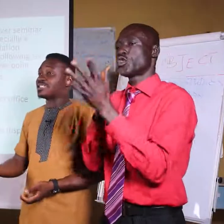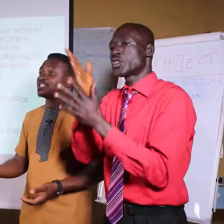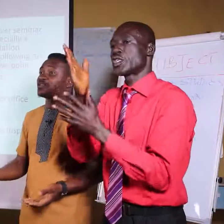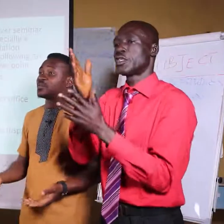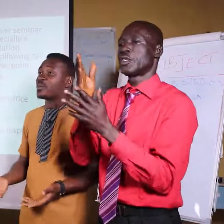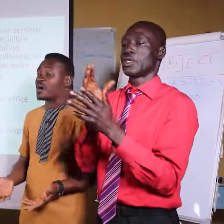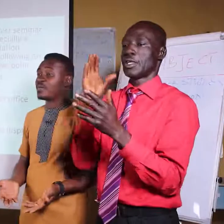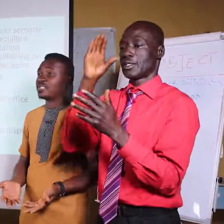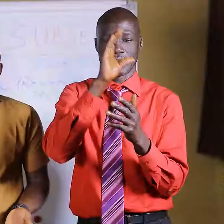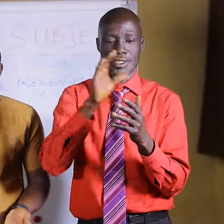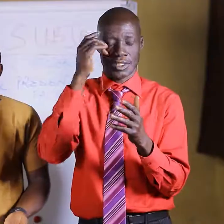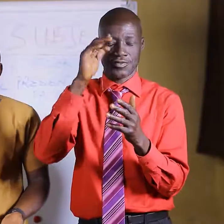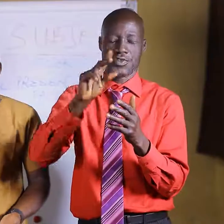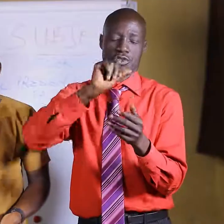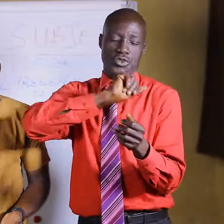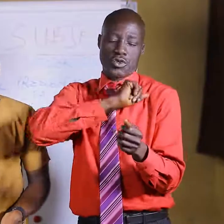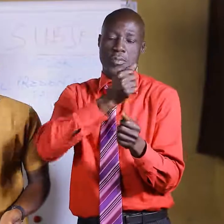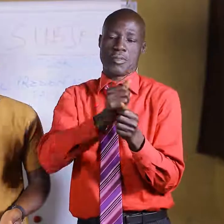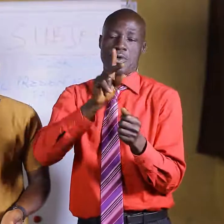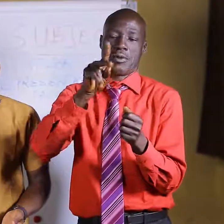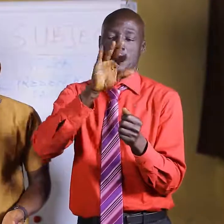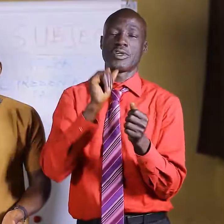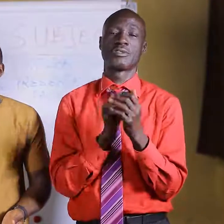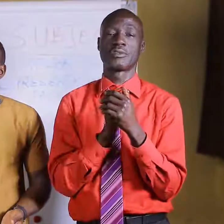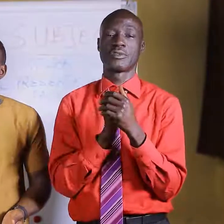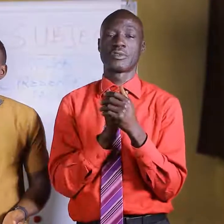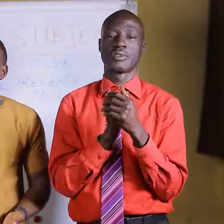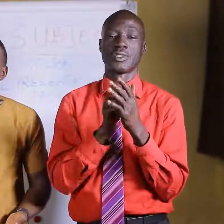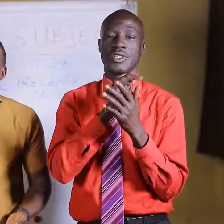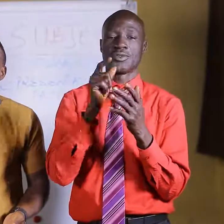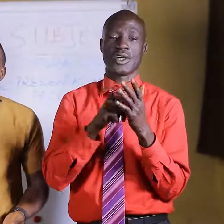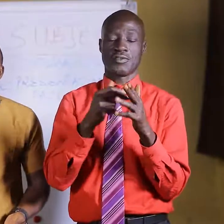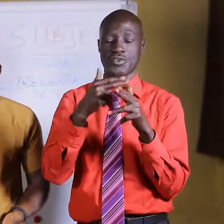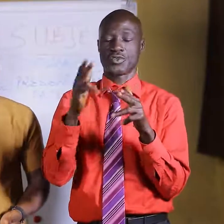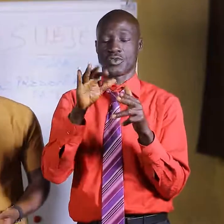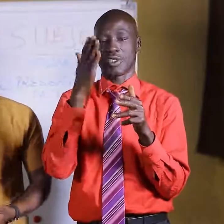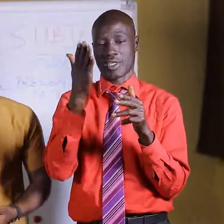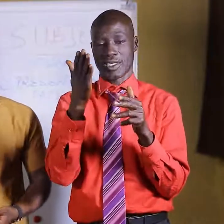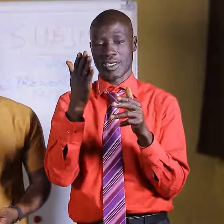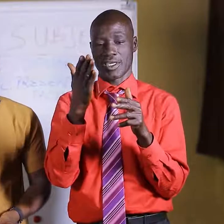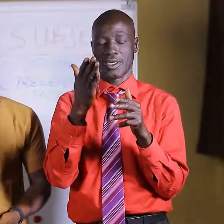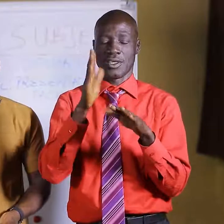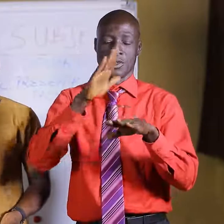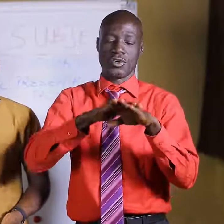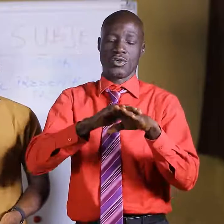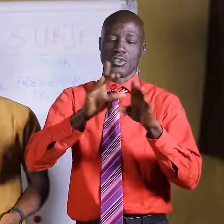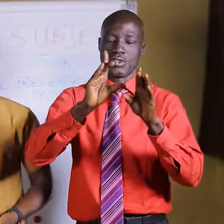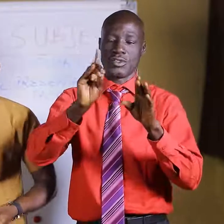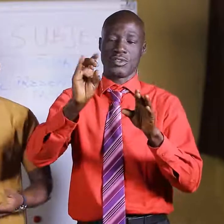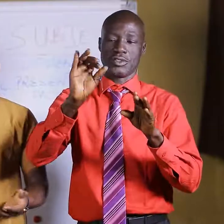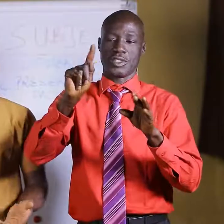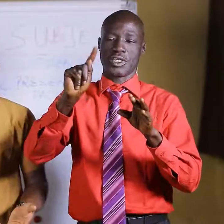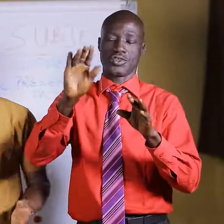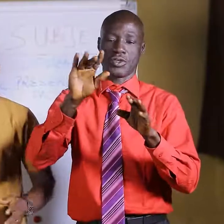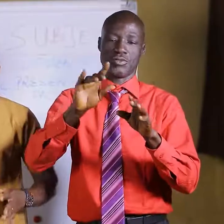and search for your PowerPoint. Some of us even have the shortcuts already on our desktop. Once you double click,